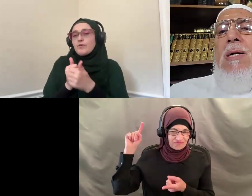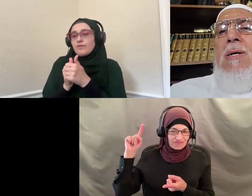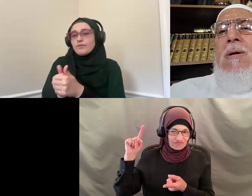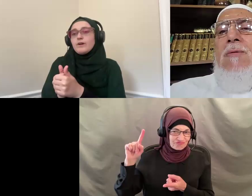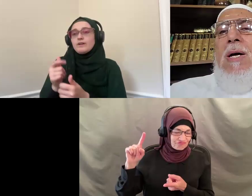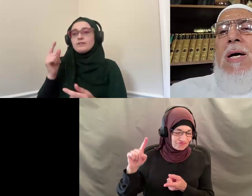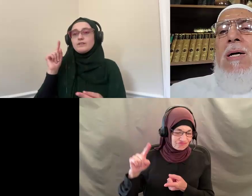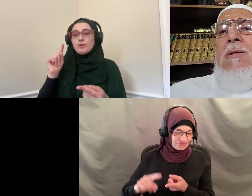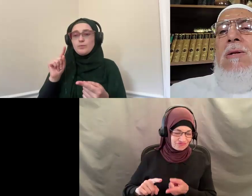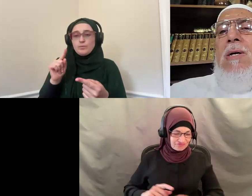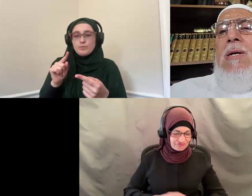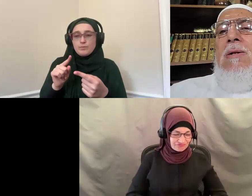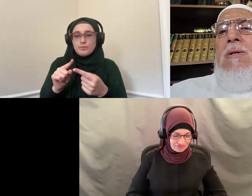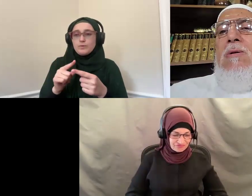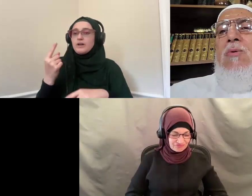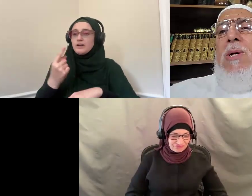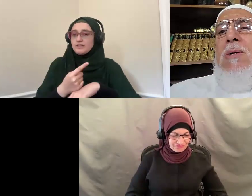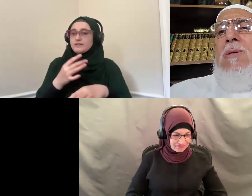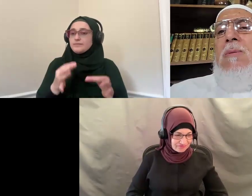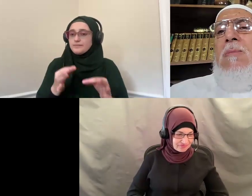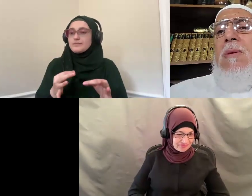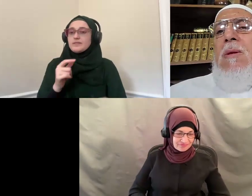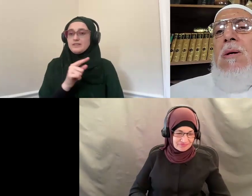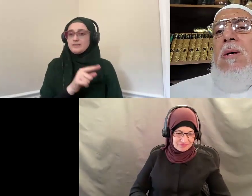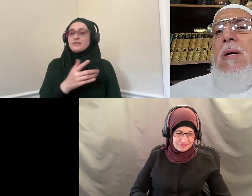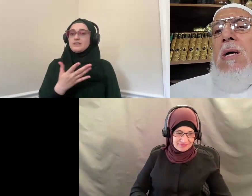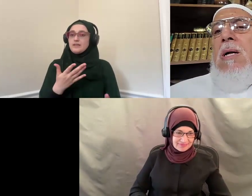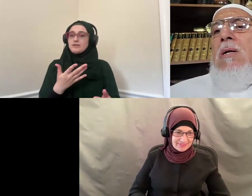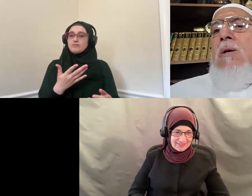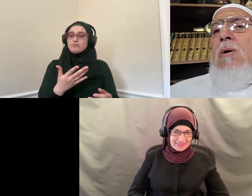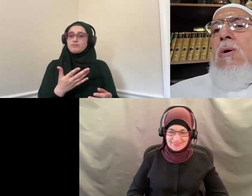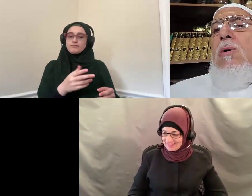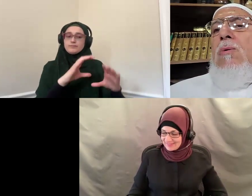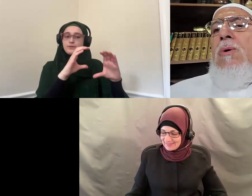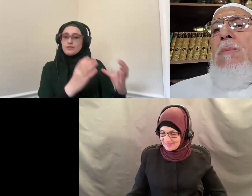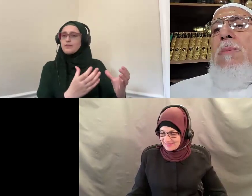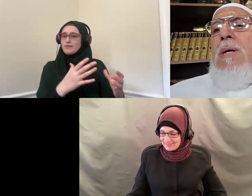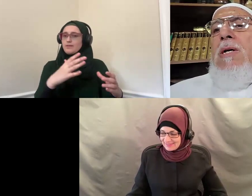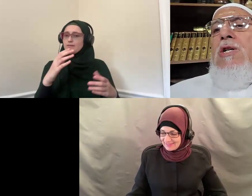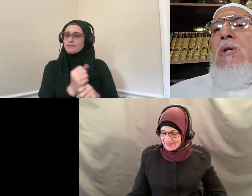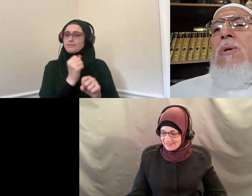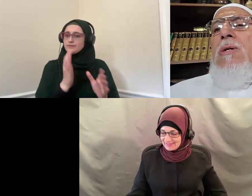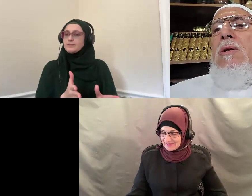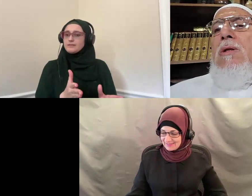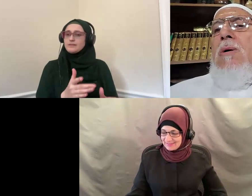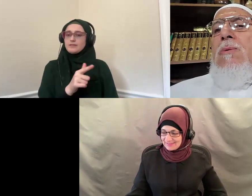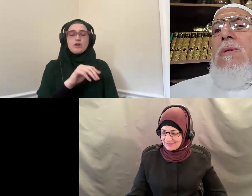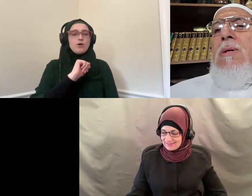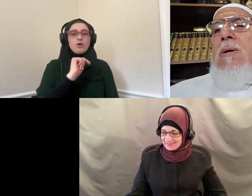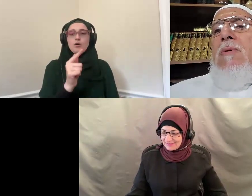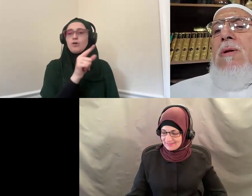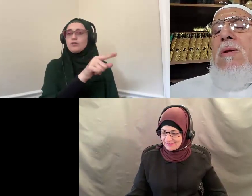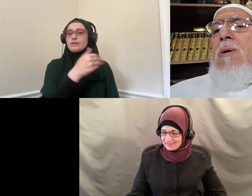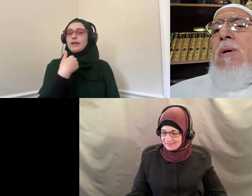to God and the greatest of winners. And all will be jeweled